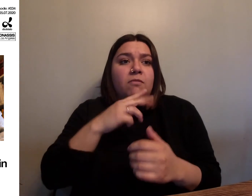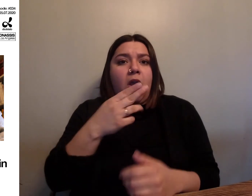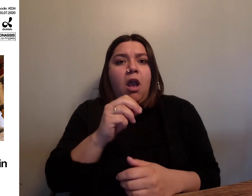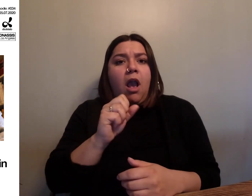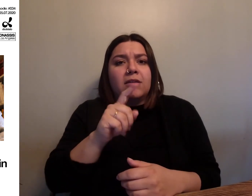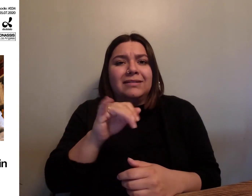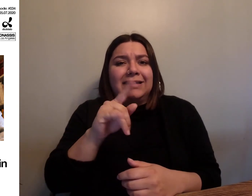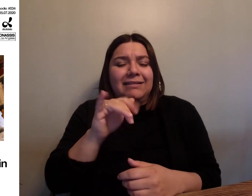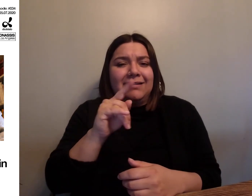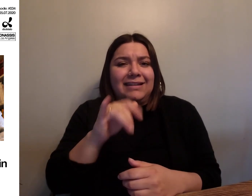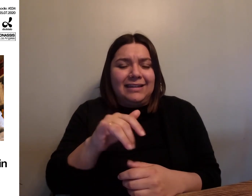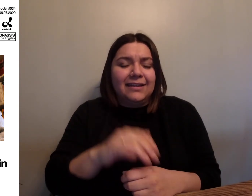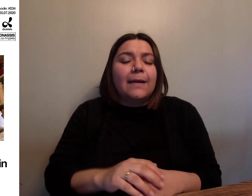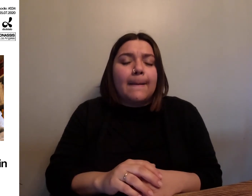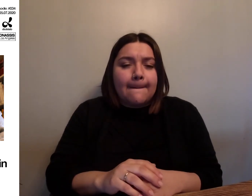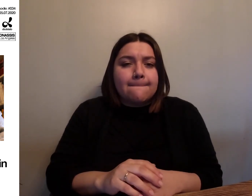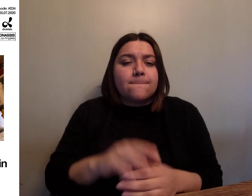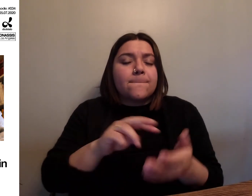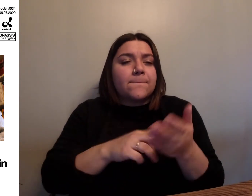them. So,